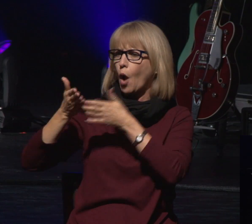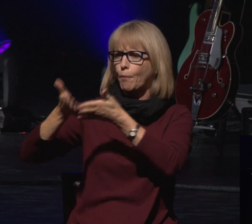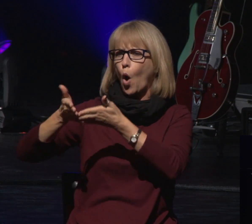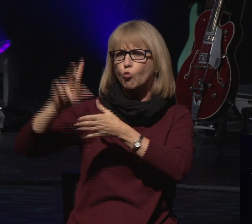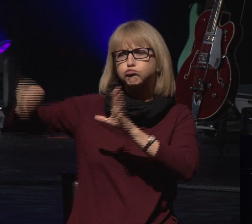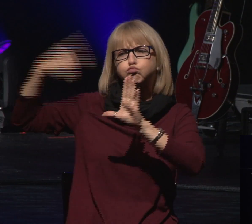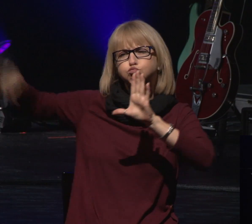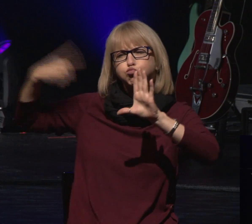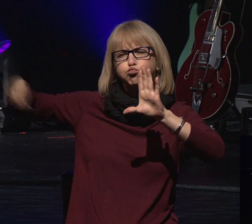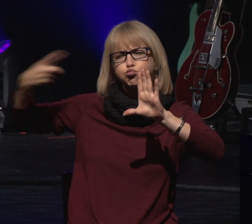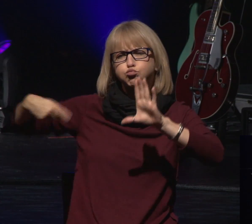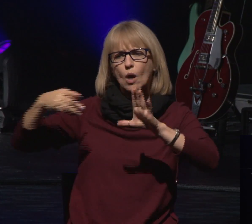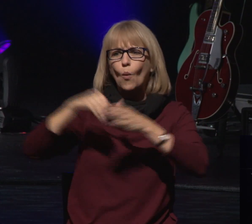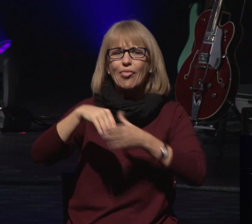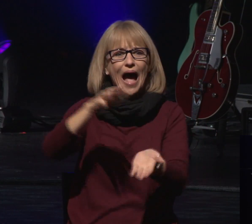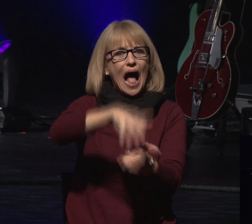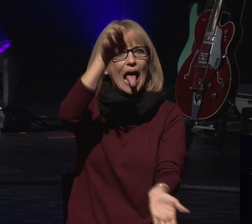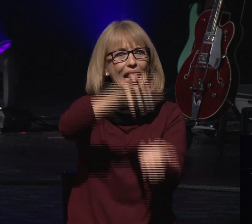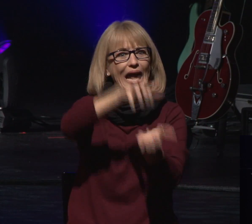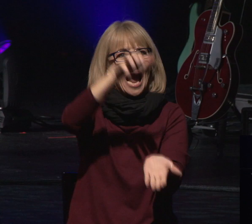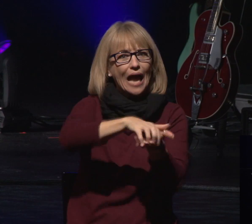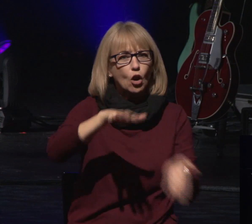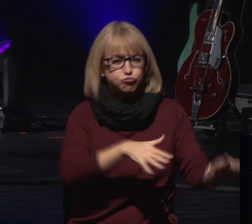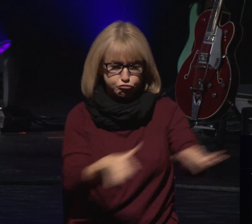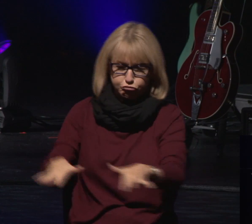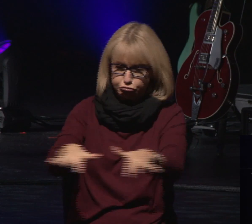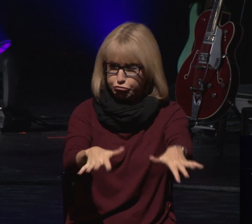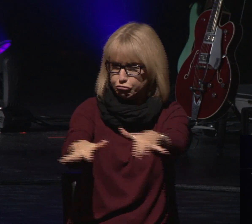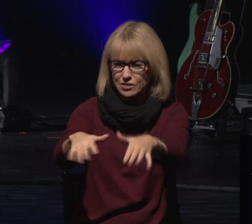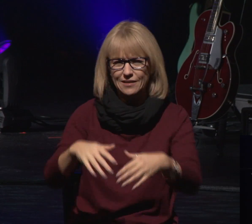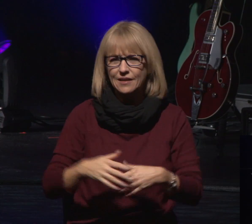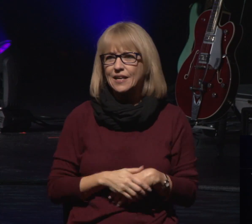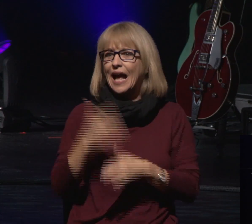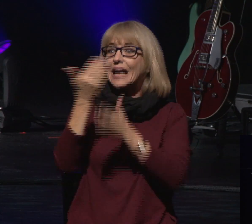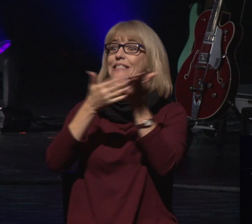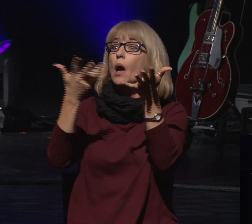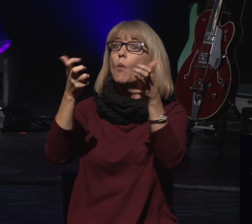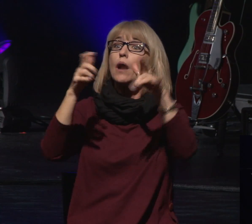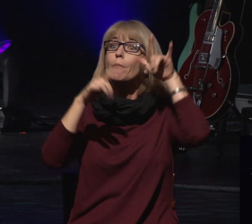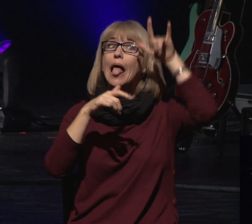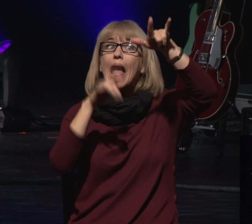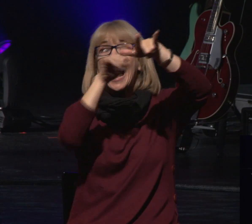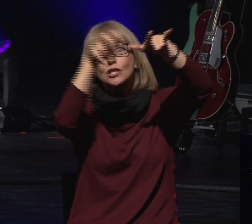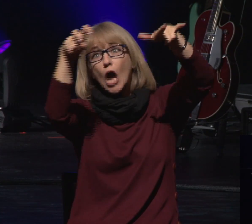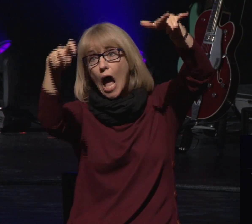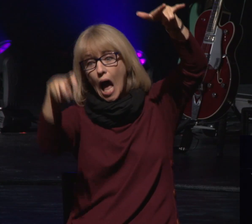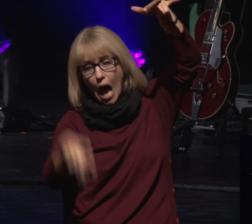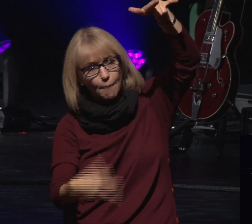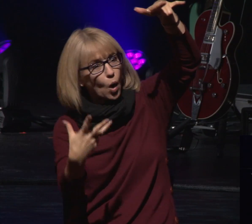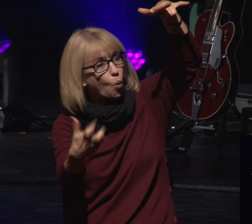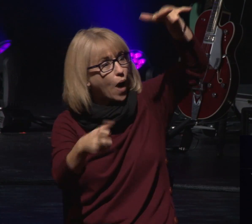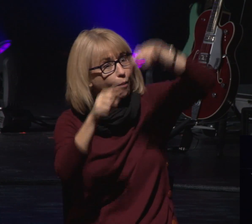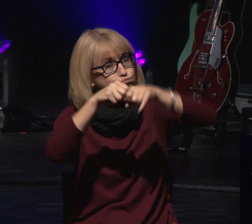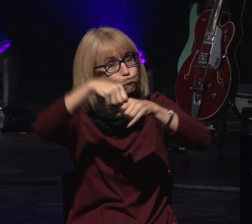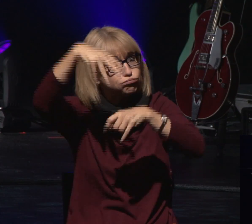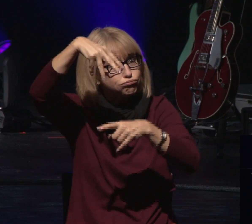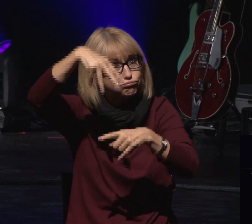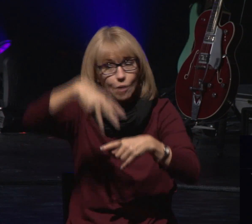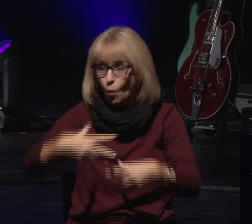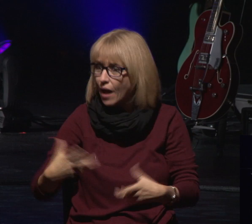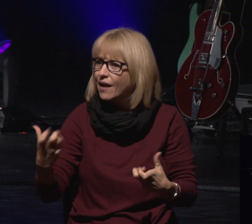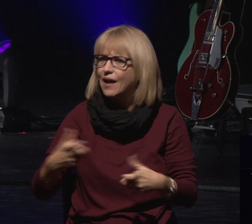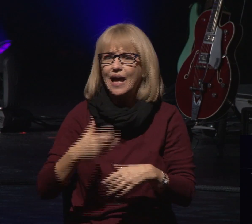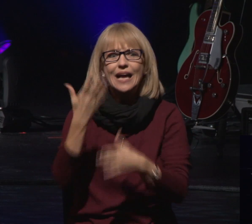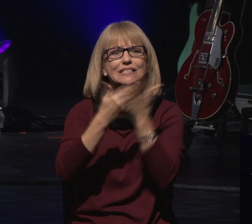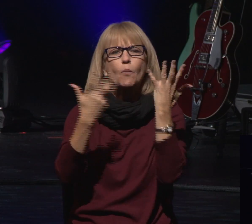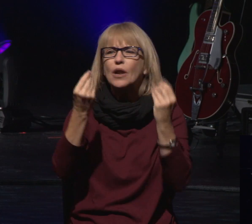there. I want to go hang gliding. I want to go skydiving out of a plane. That's on my list. I want to eat fire. I don't know why that comes